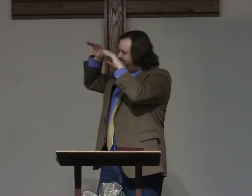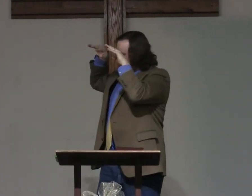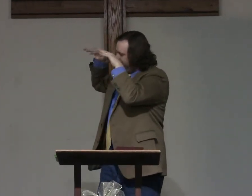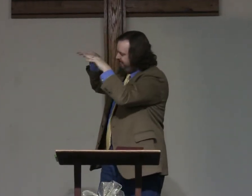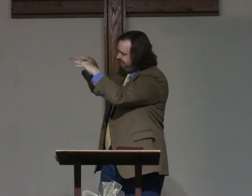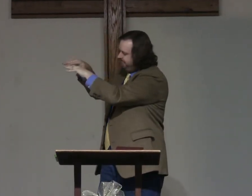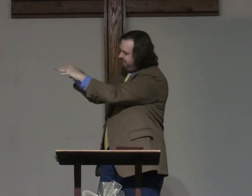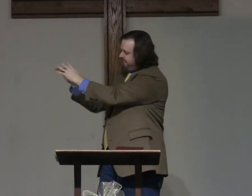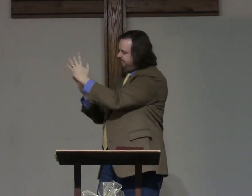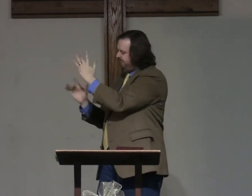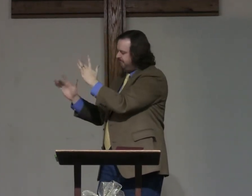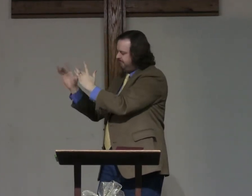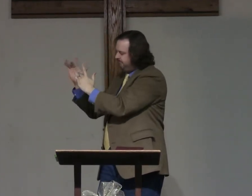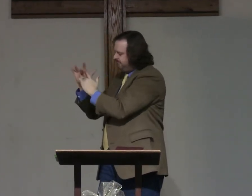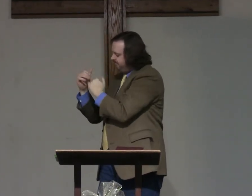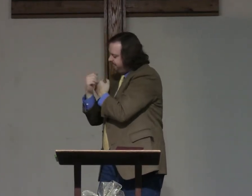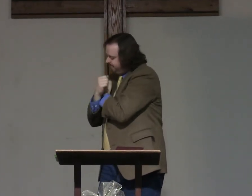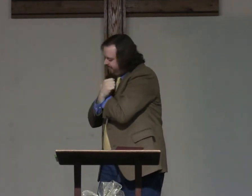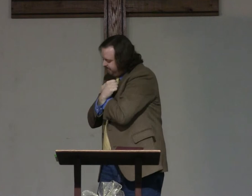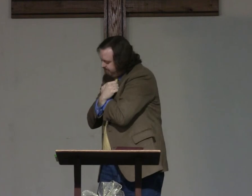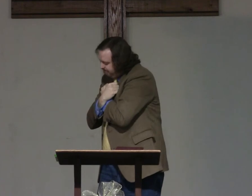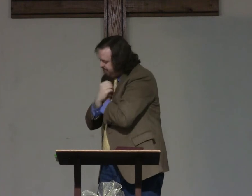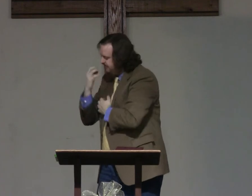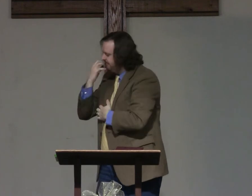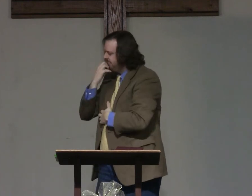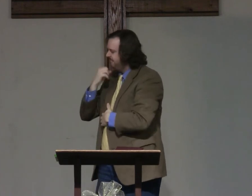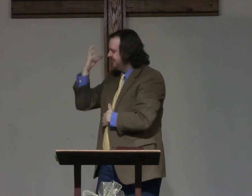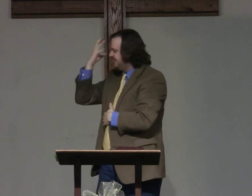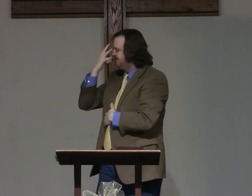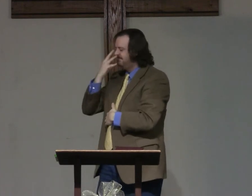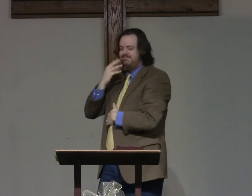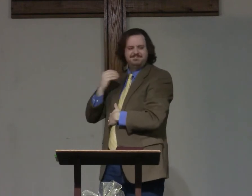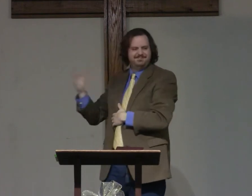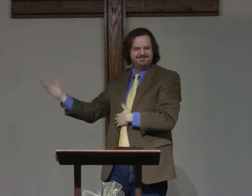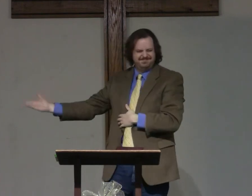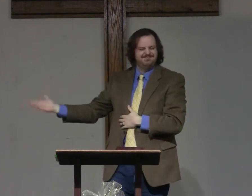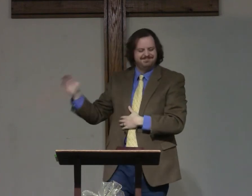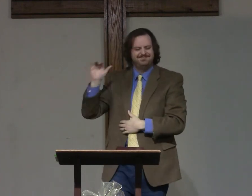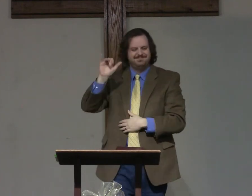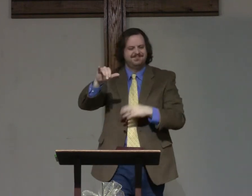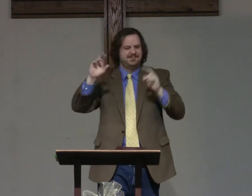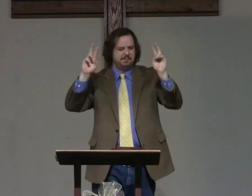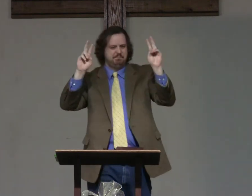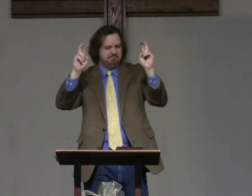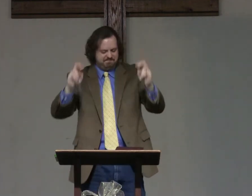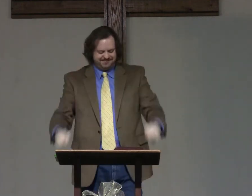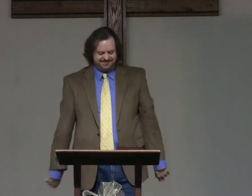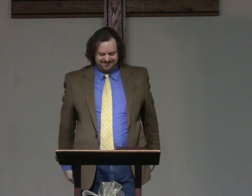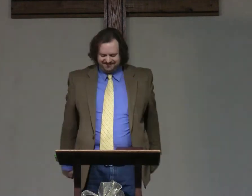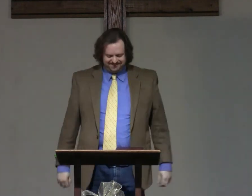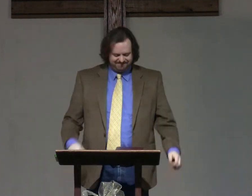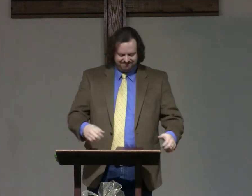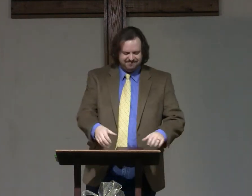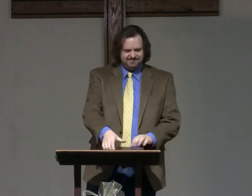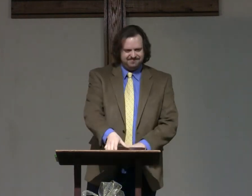Jesus and the stars looking down on Jesus as he lay. That's the title of the